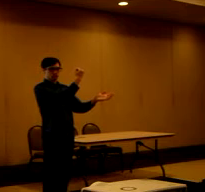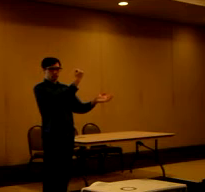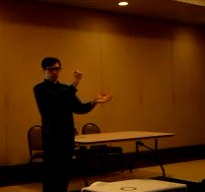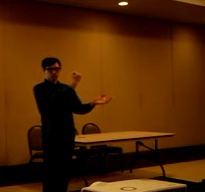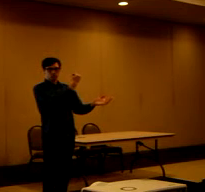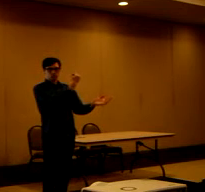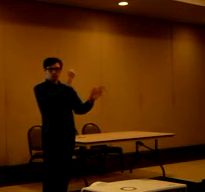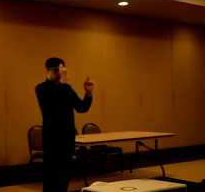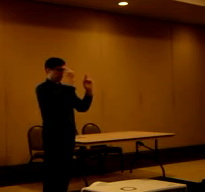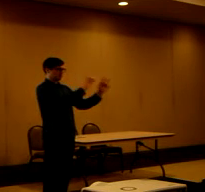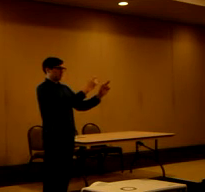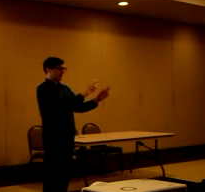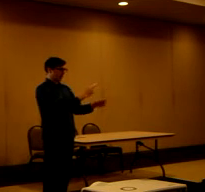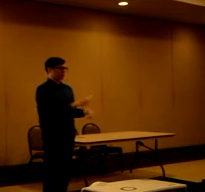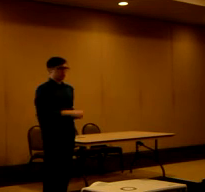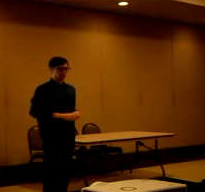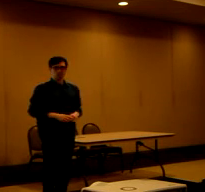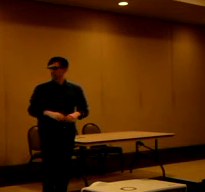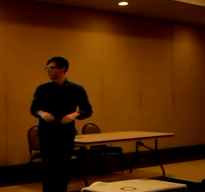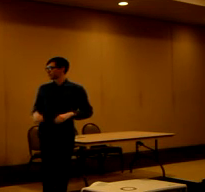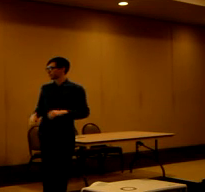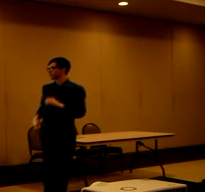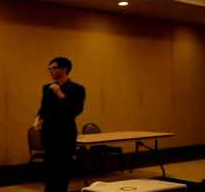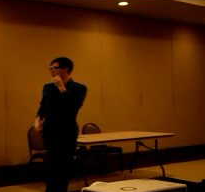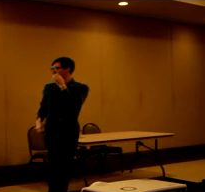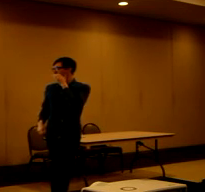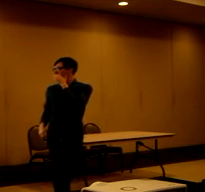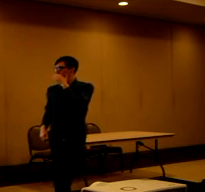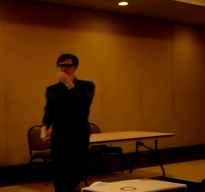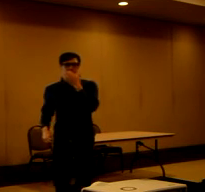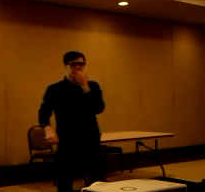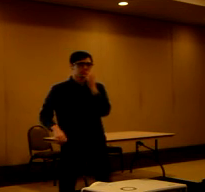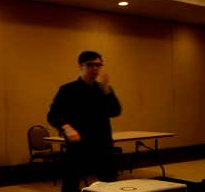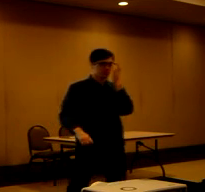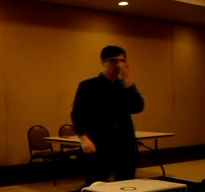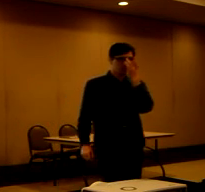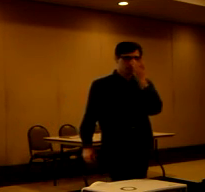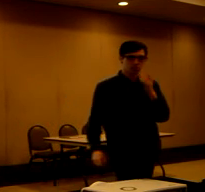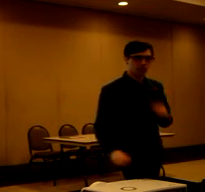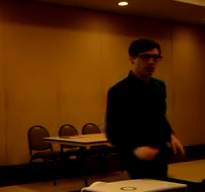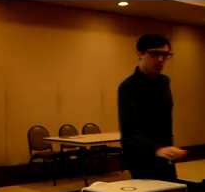advantage, but take advantage in respect.